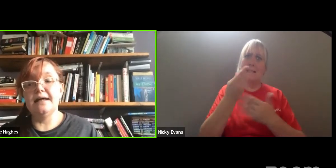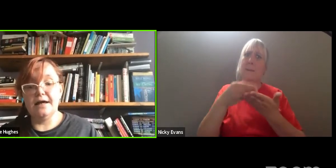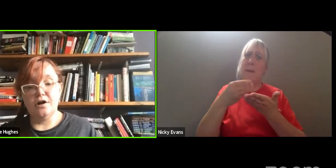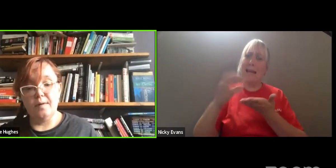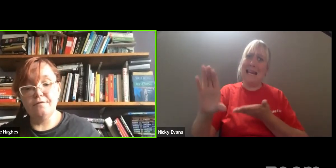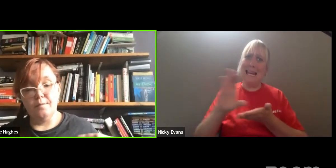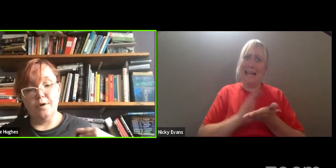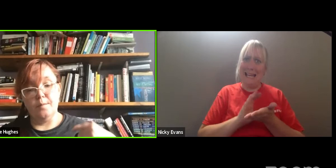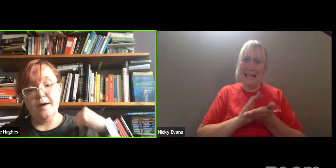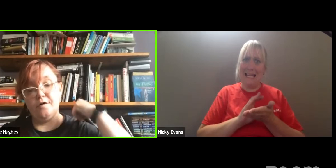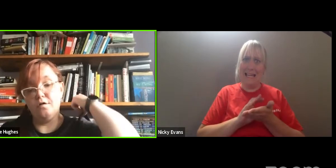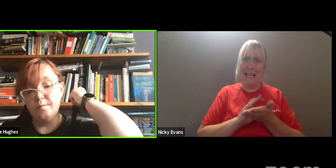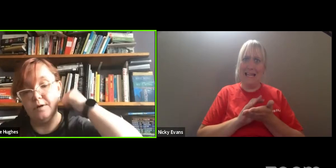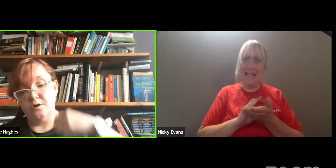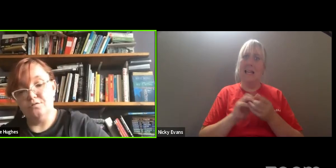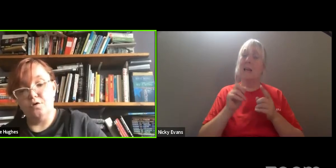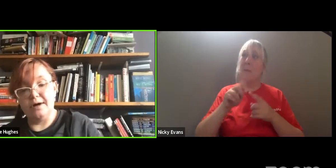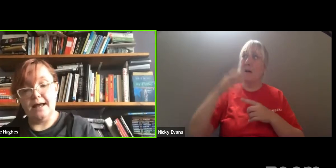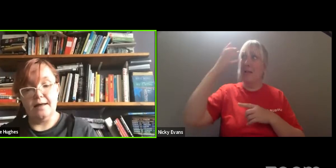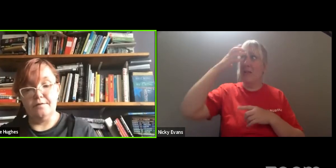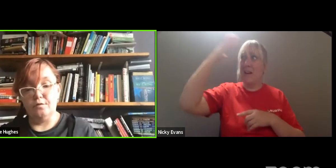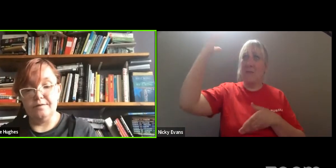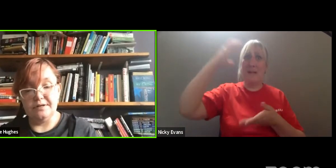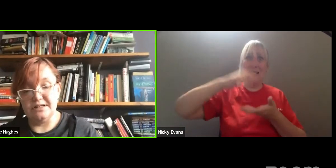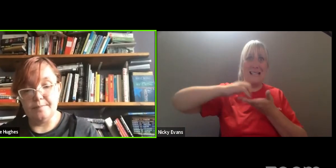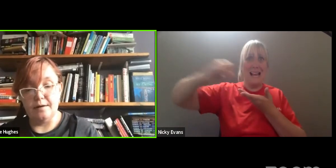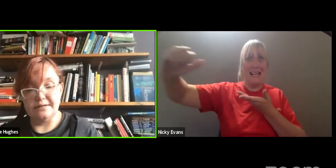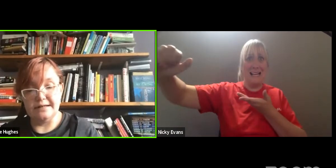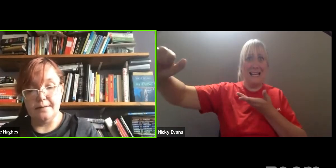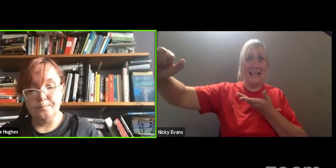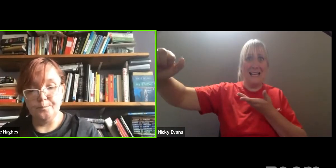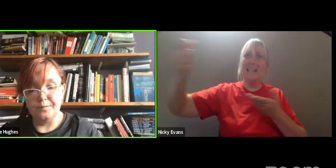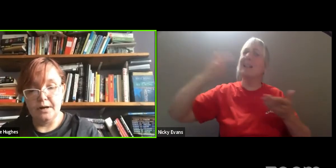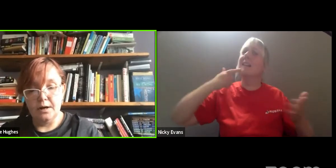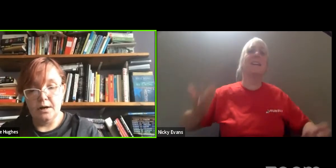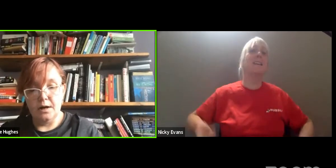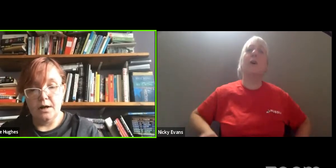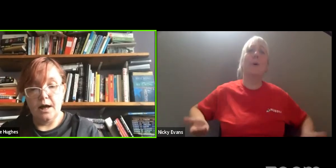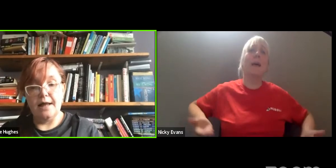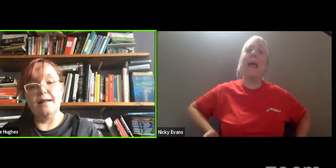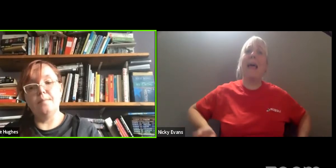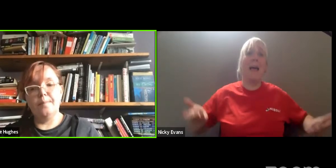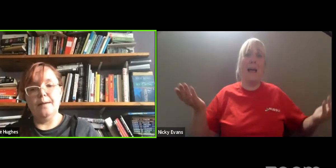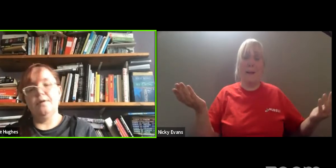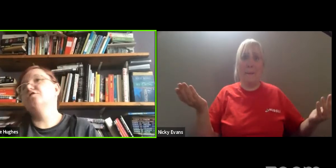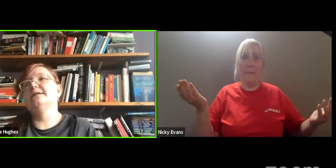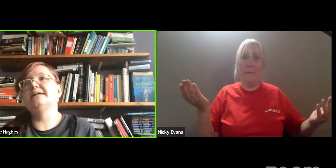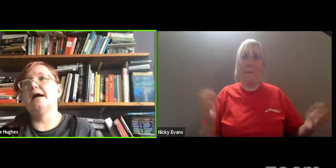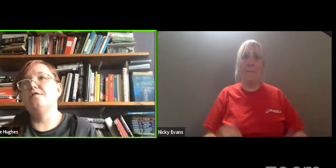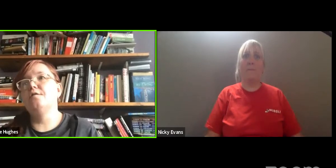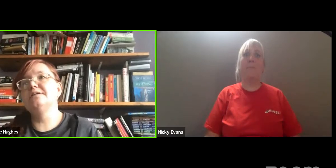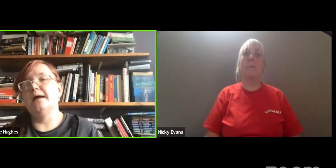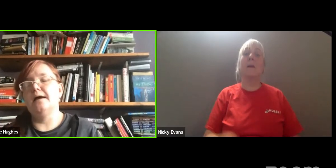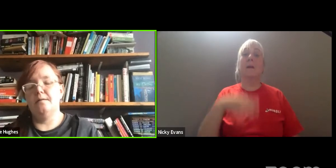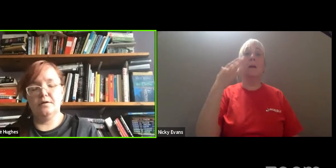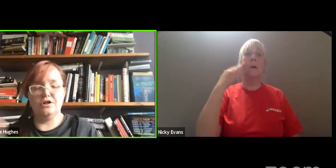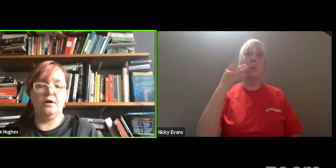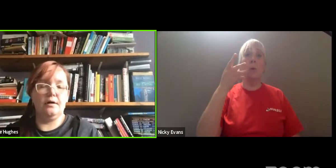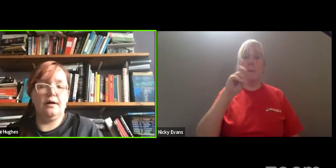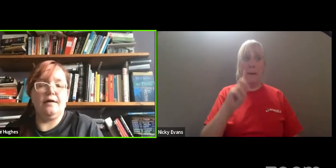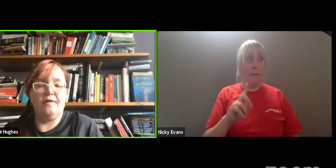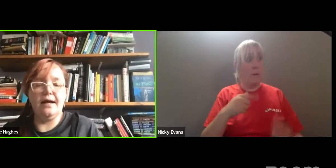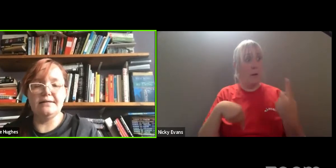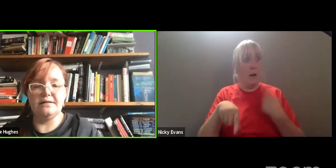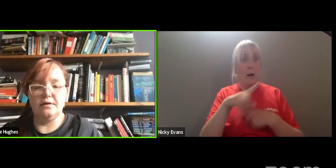Instead, it's taken away from them by the government, who don't care and don't give a toss about it. And then when people are trying to get through